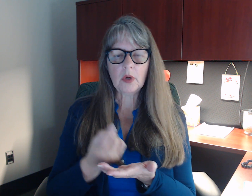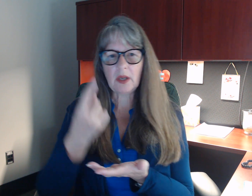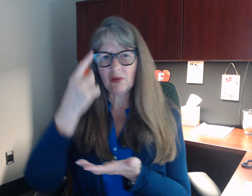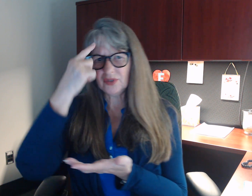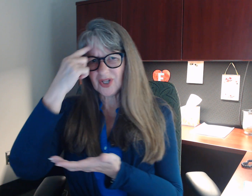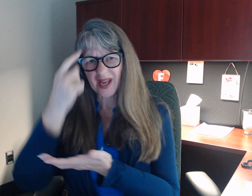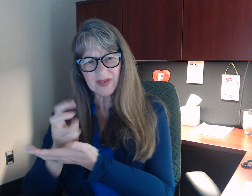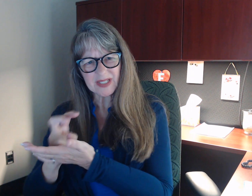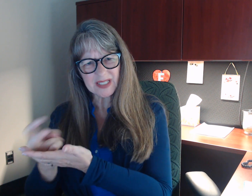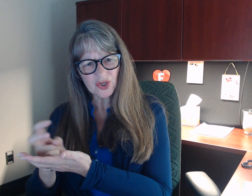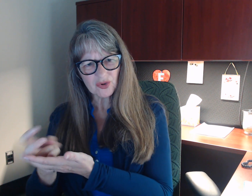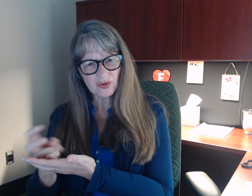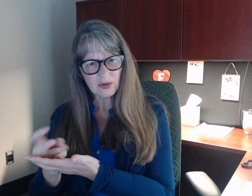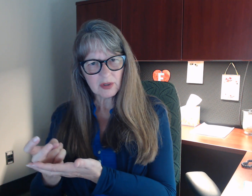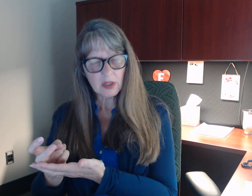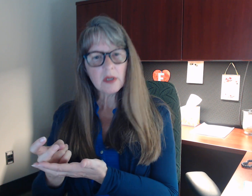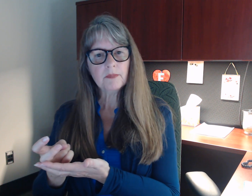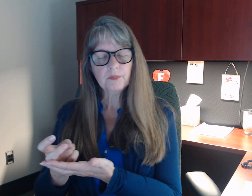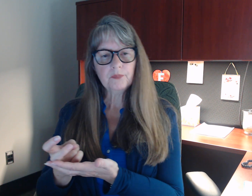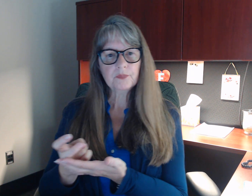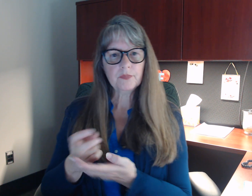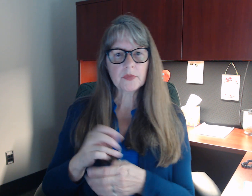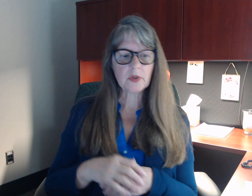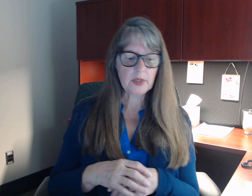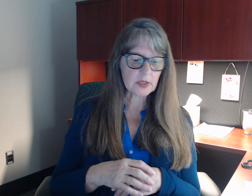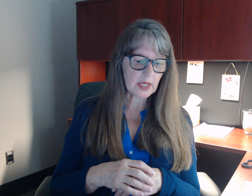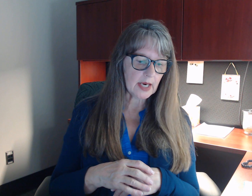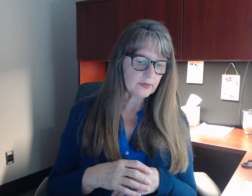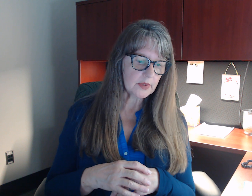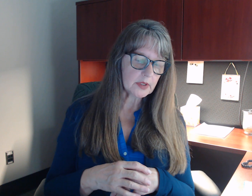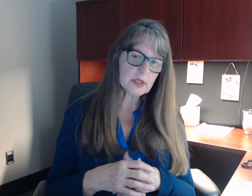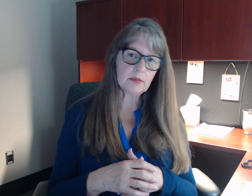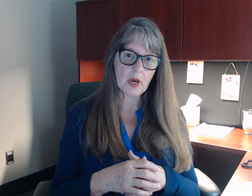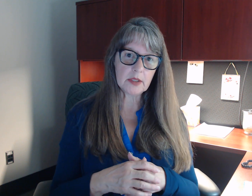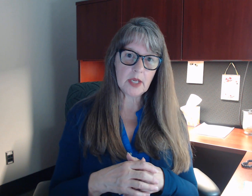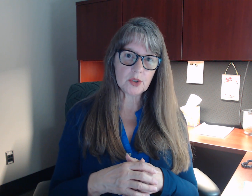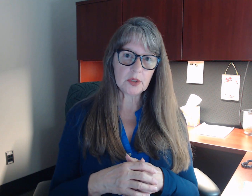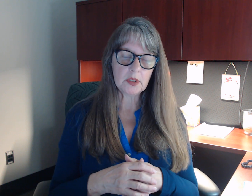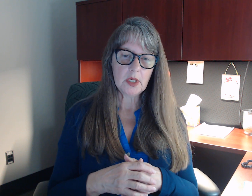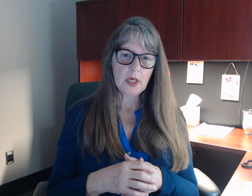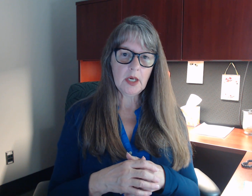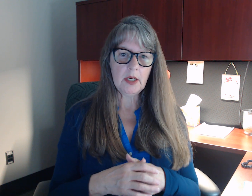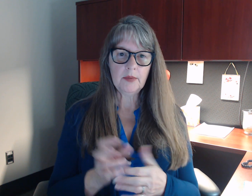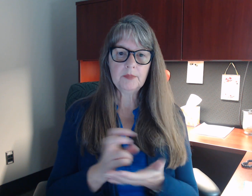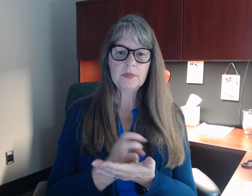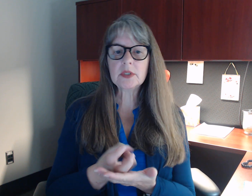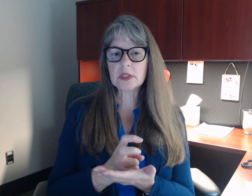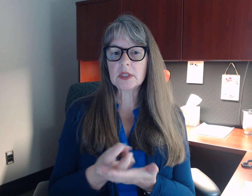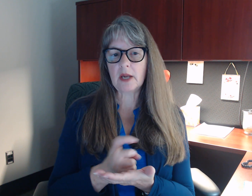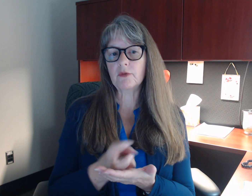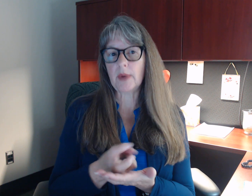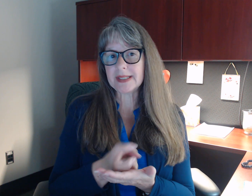oh, did they have a seizure? So that's the kind of the same connotation. This is the sign for